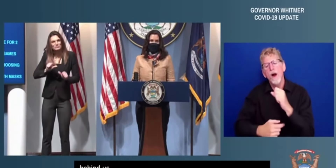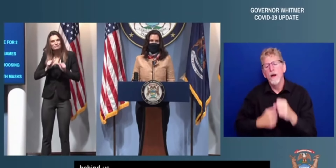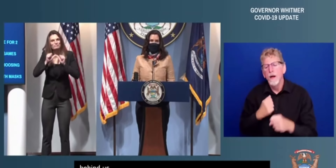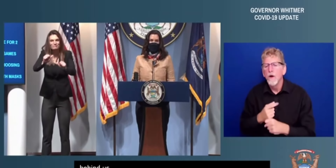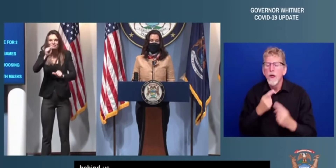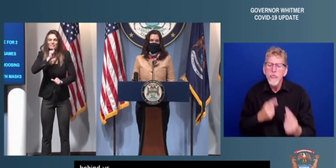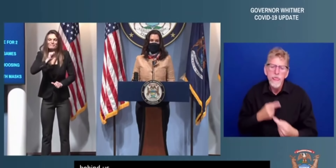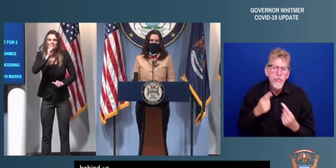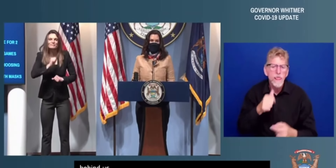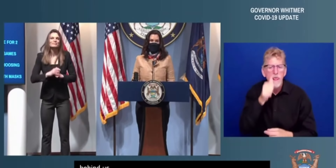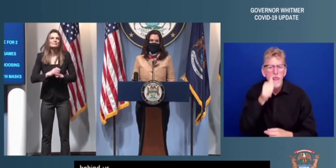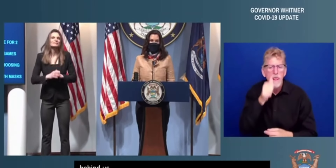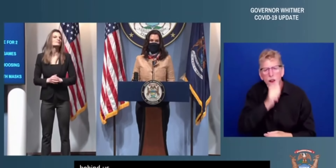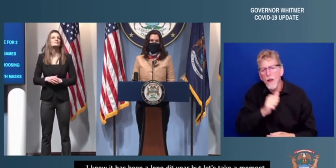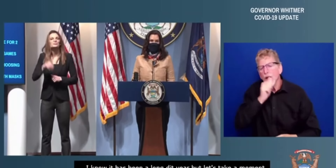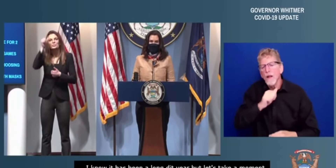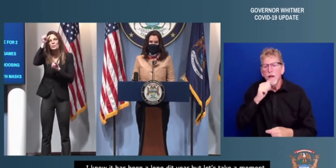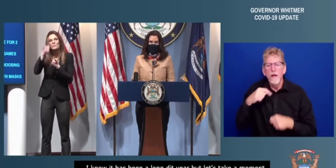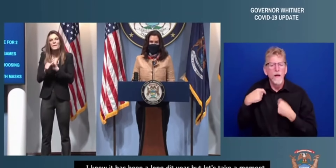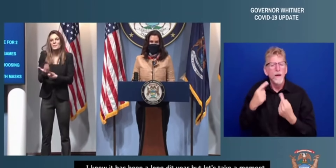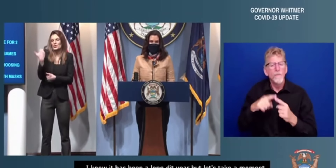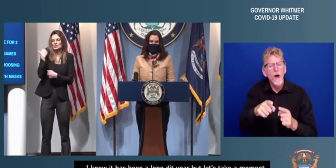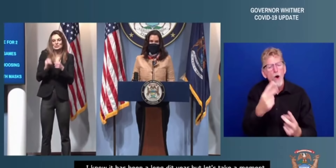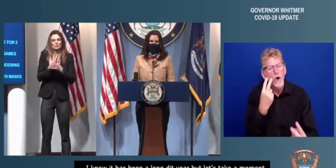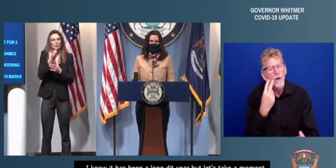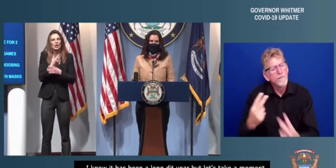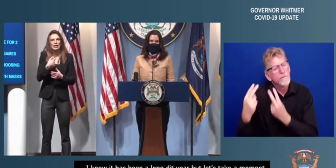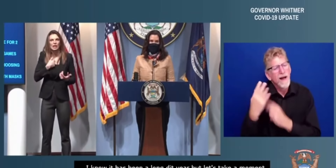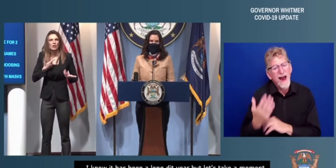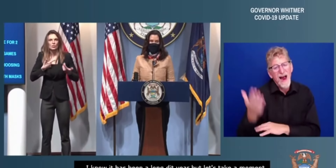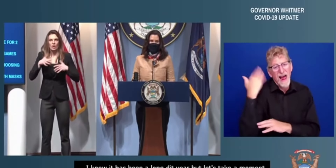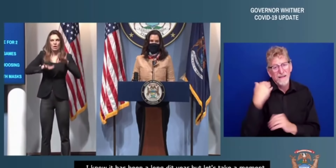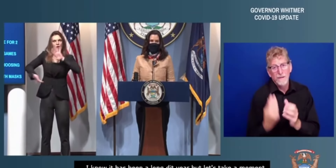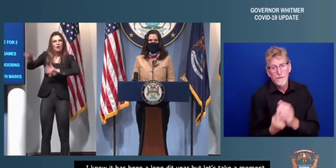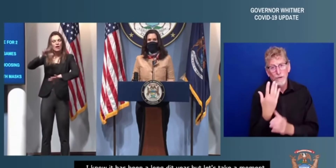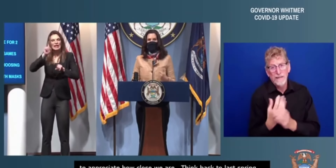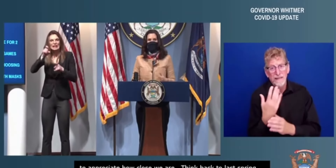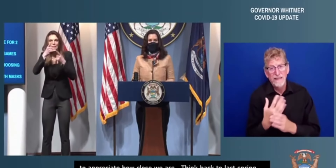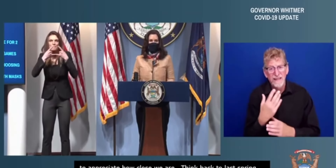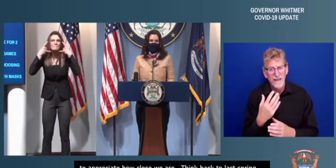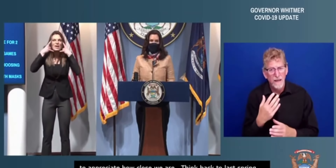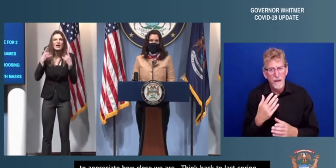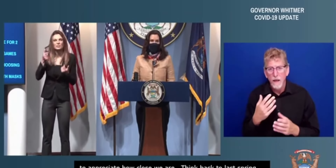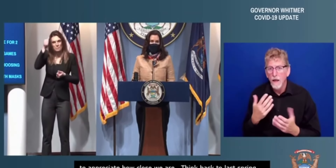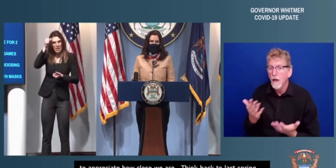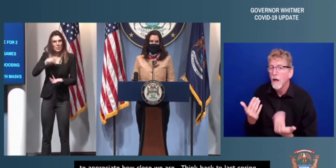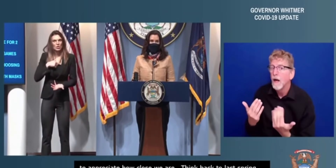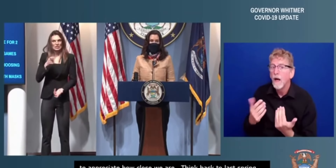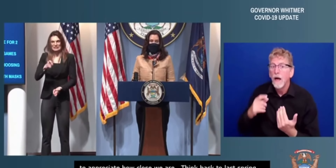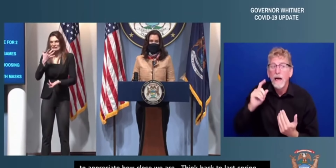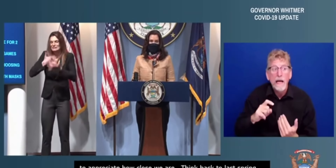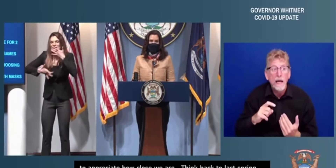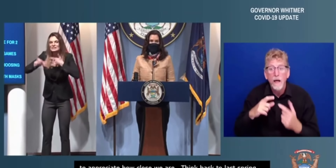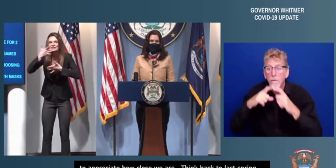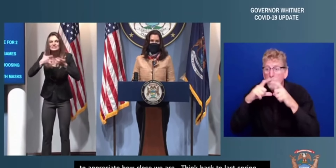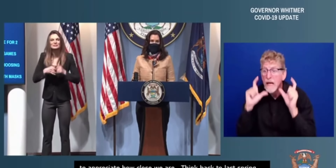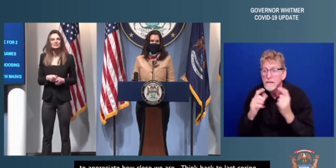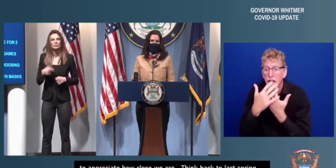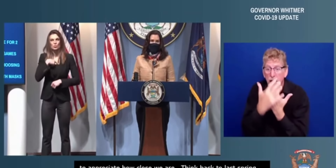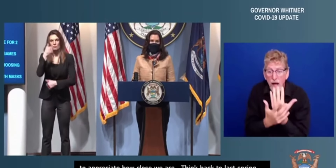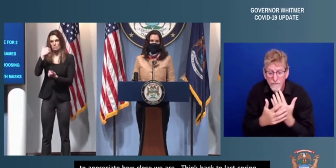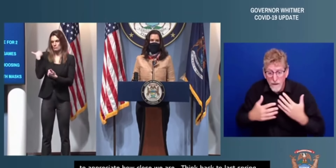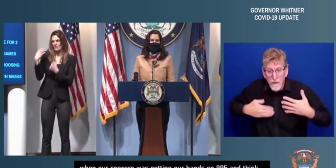last spring when our primary concern was just getting our hands on PPE. Think about last fall when we had no idea how far away vaccines